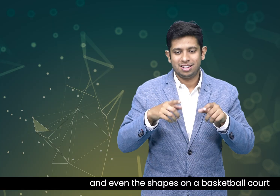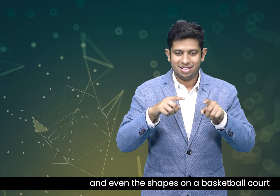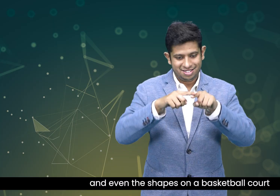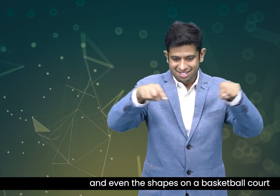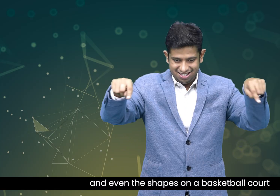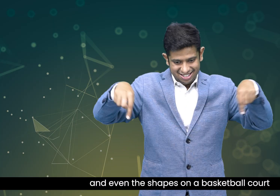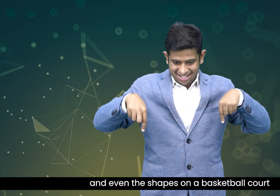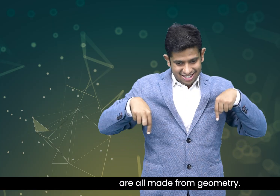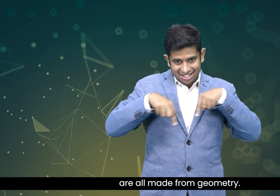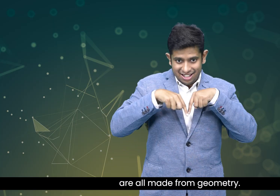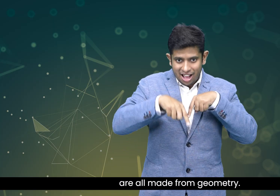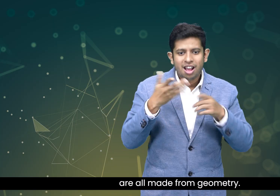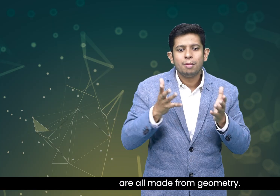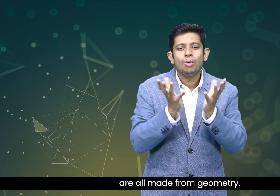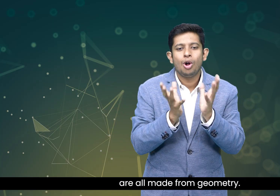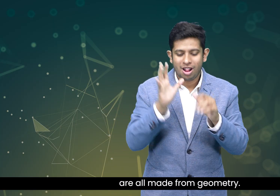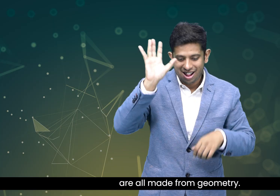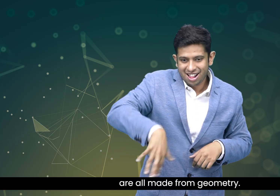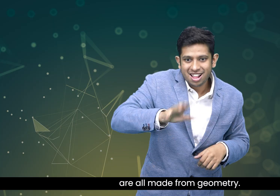basketball court are all made from geometry.